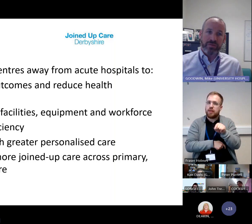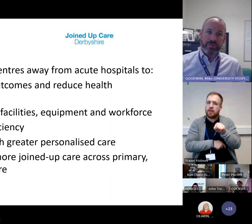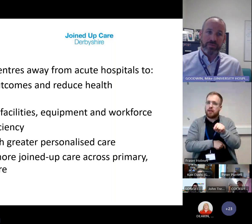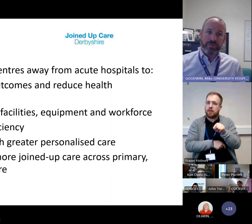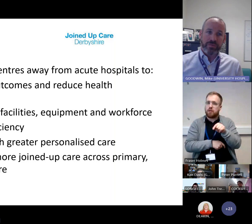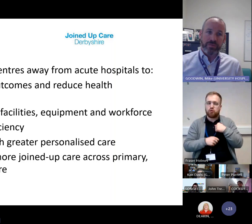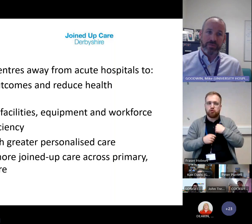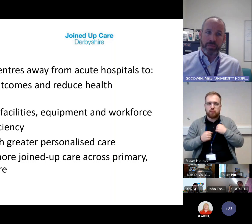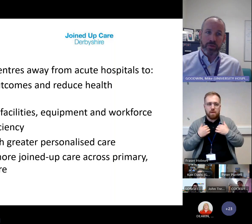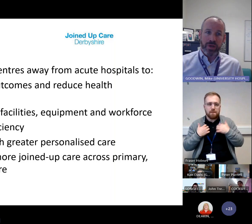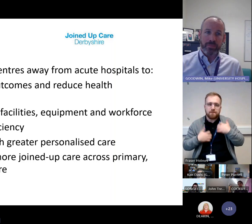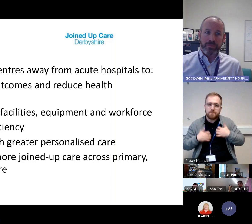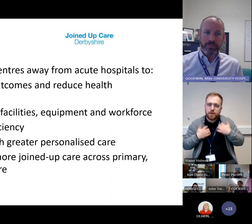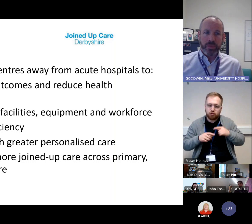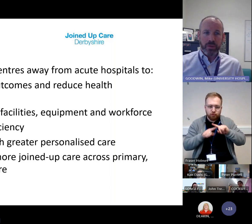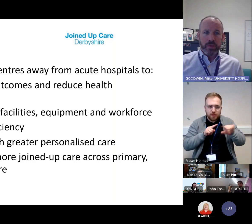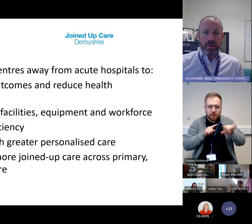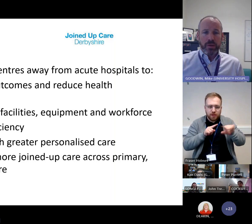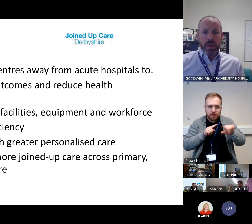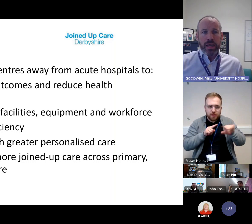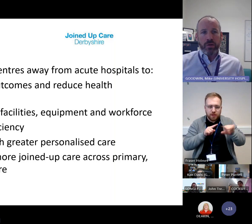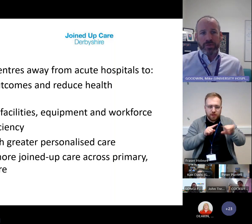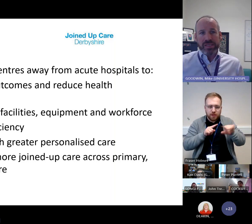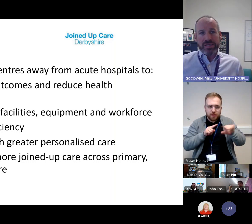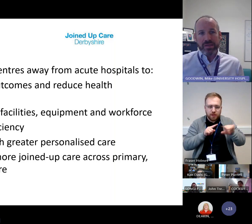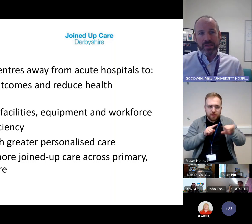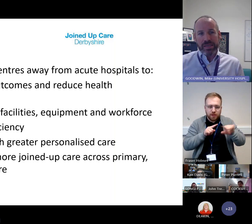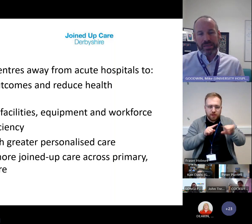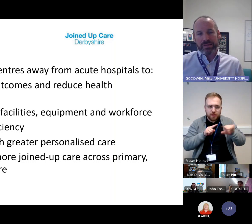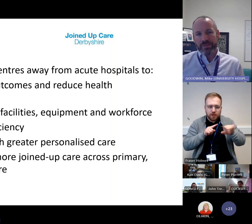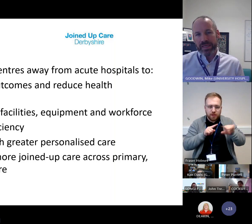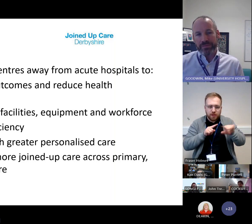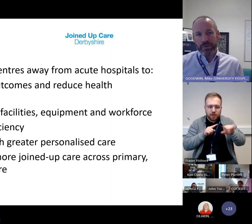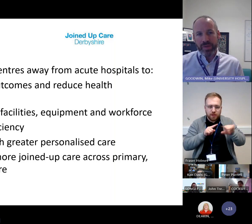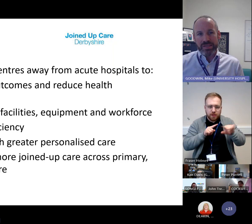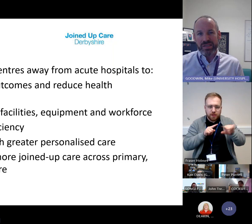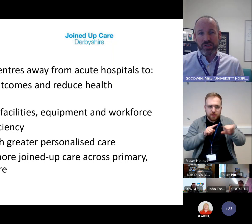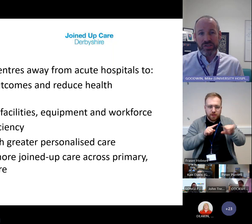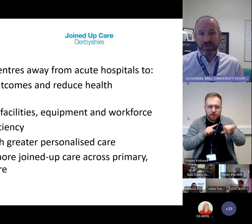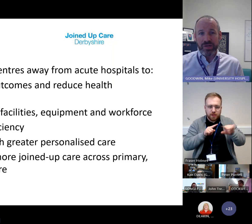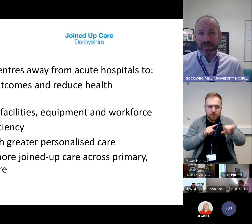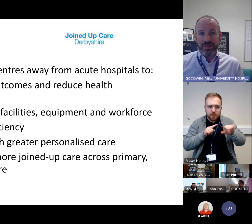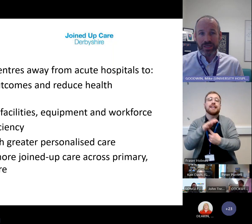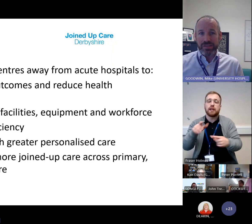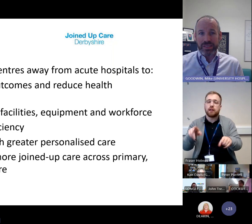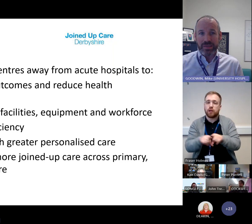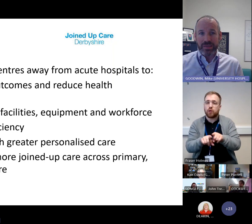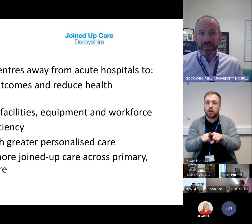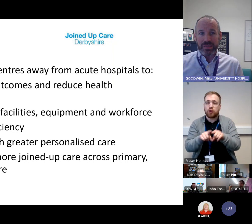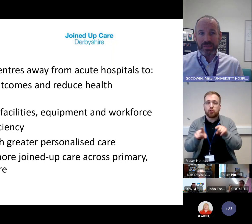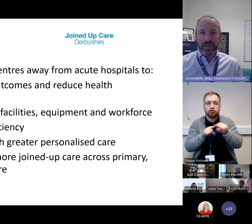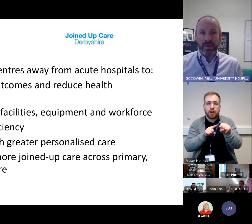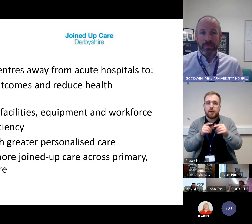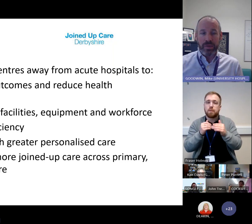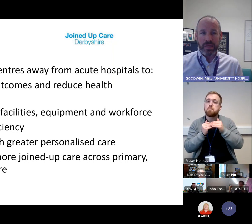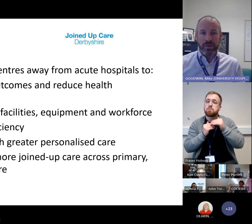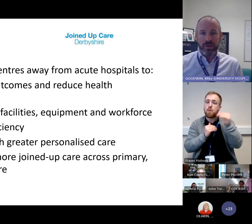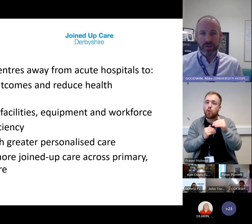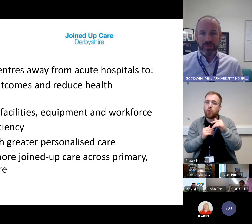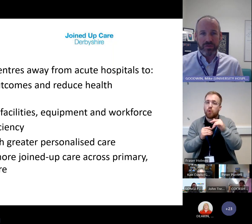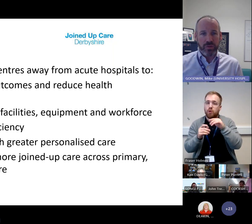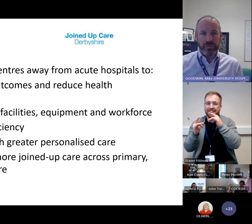great driving force behind our program. And obviously, key fundamentals, just increasing diagnostic capacity,